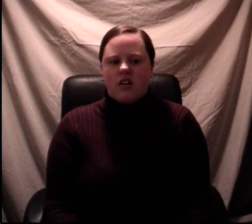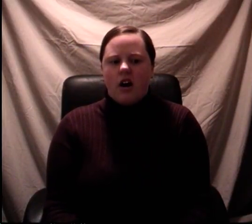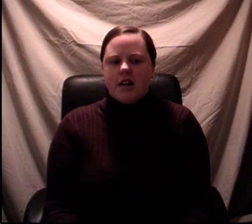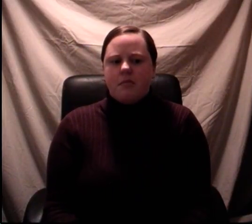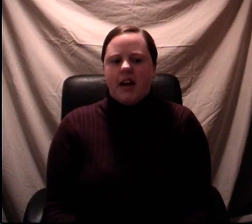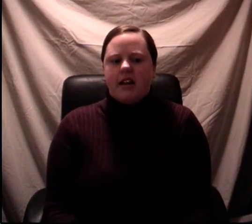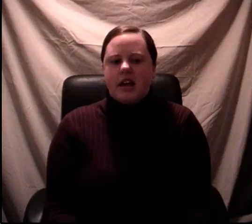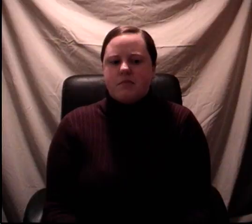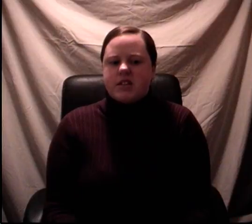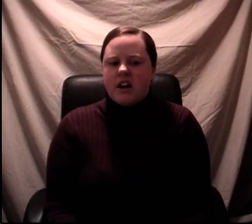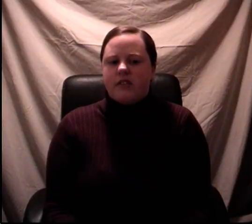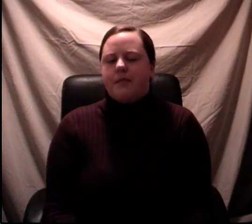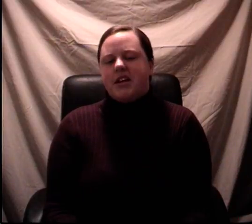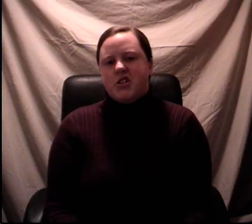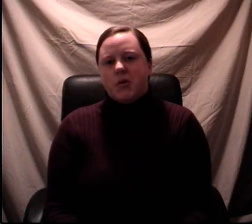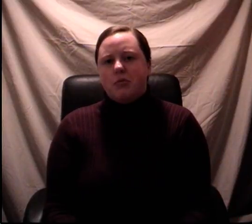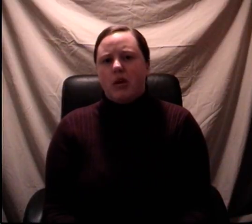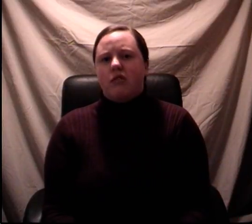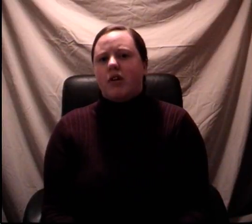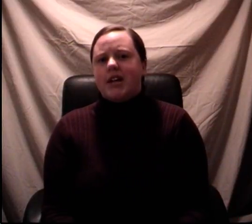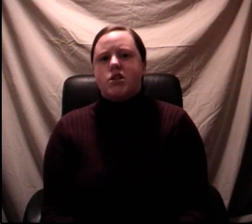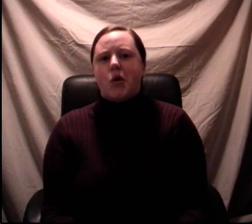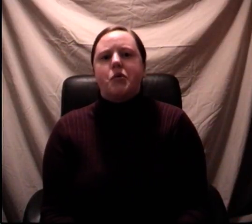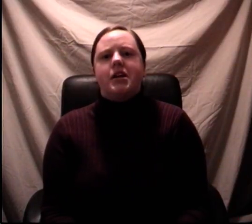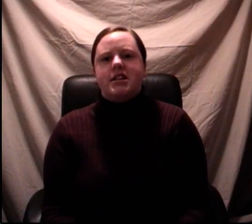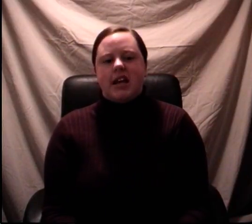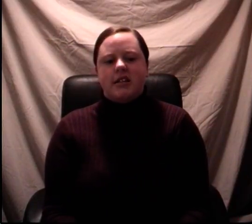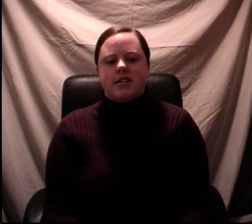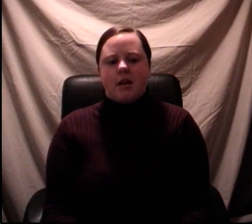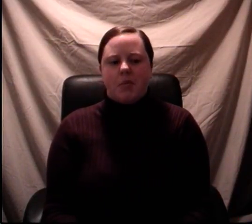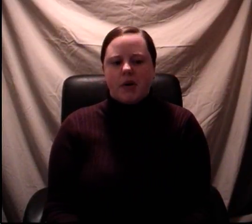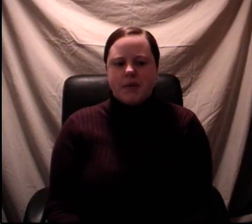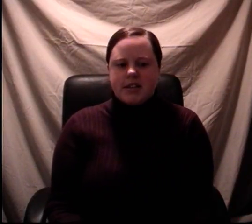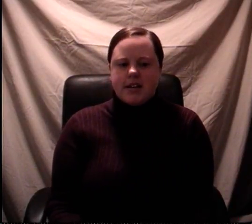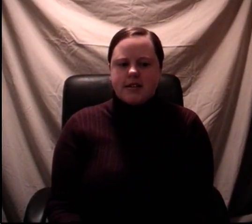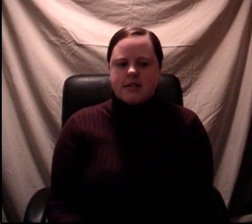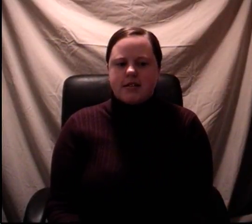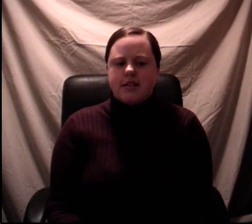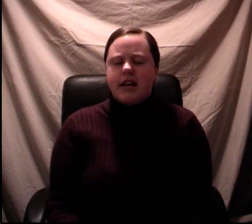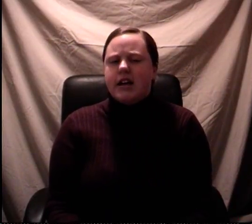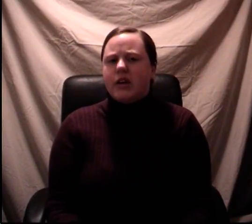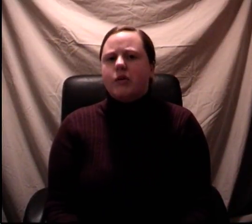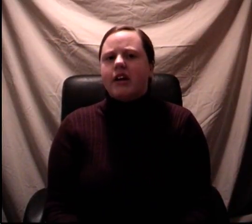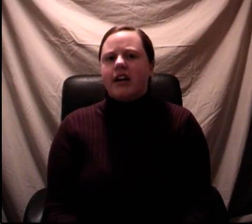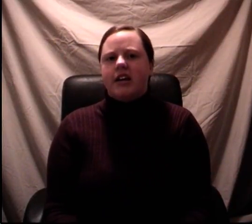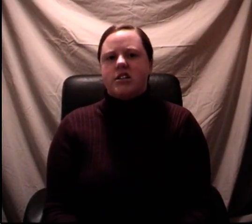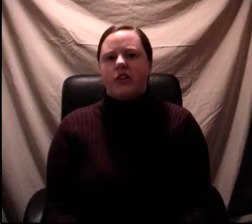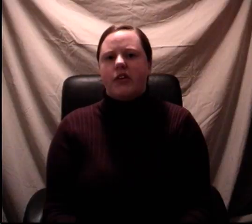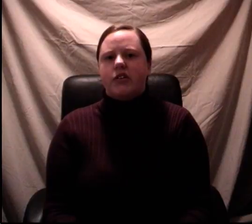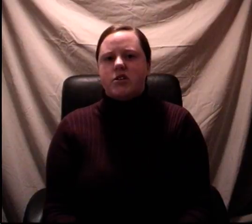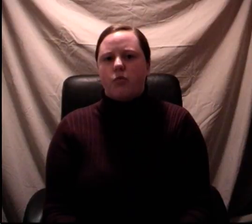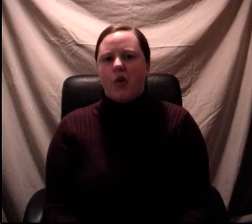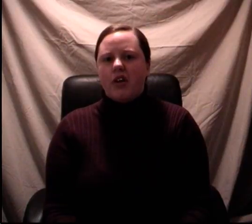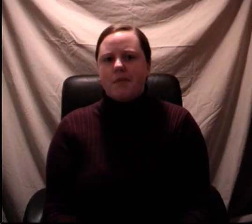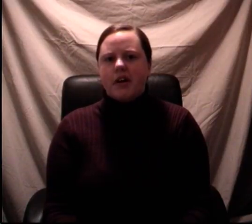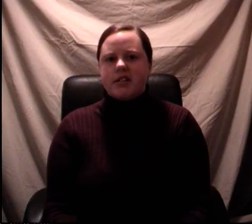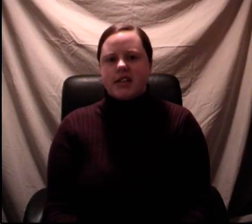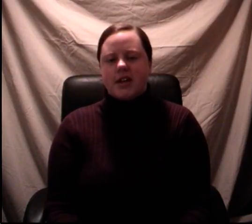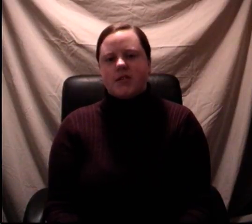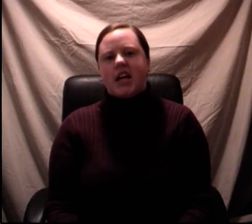God Himself made you and me for His own intents and purposes. You and I need to learn to roll up our sleeves and